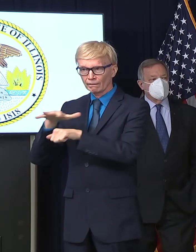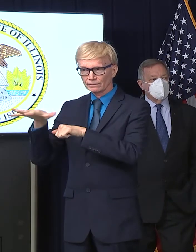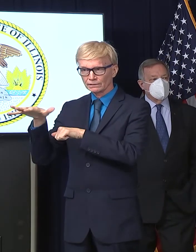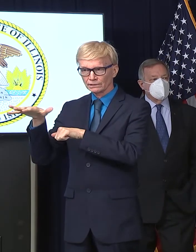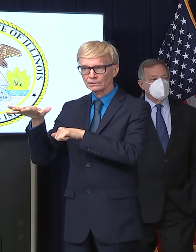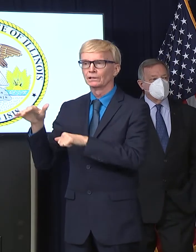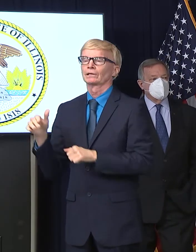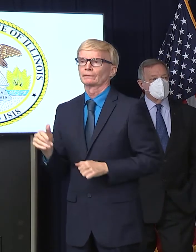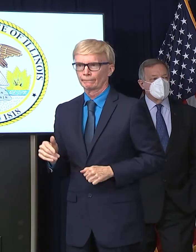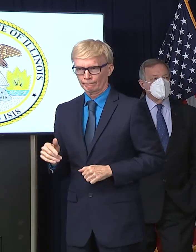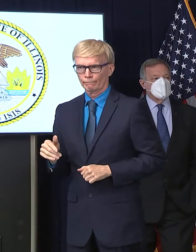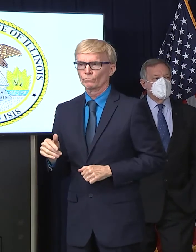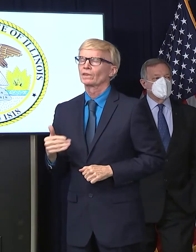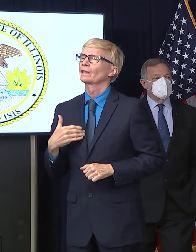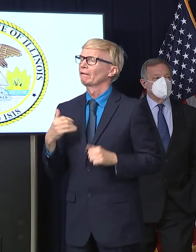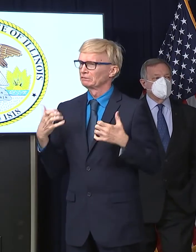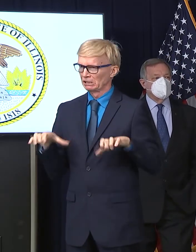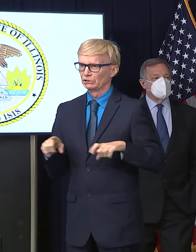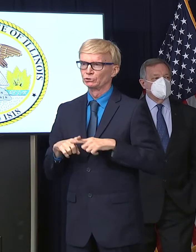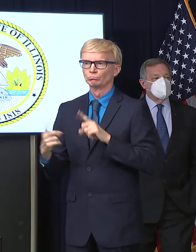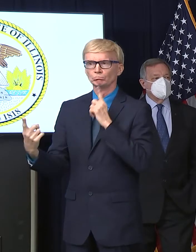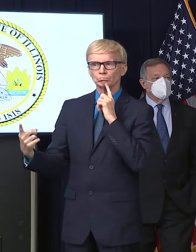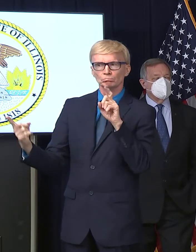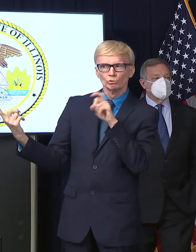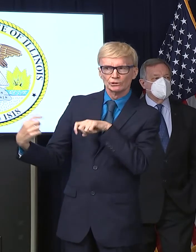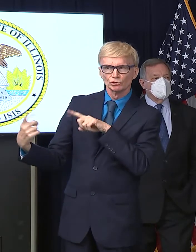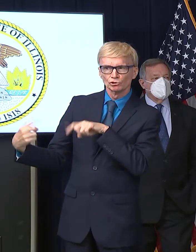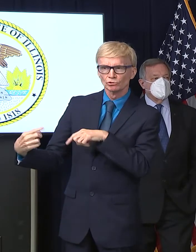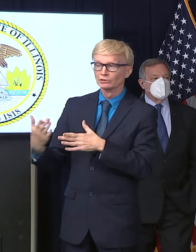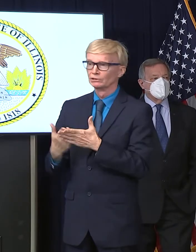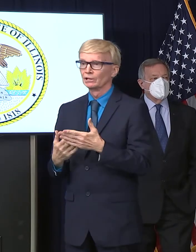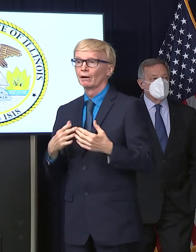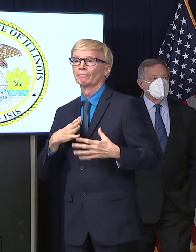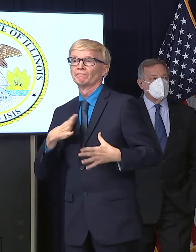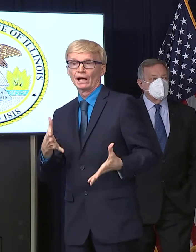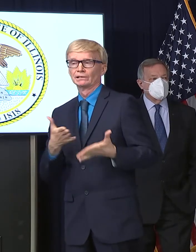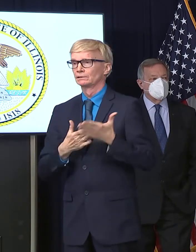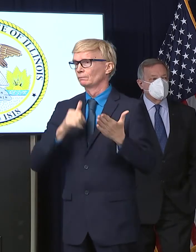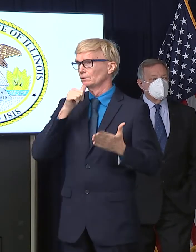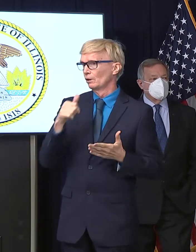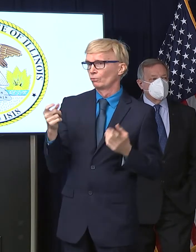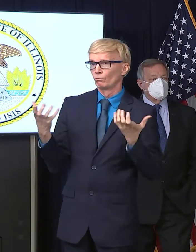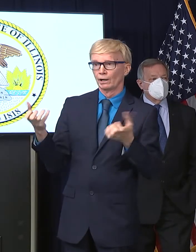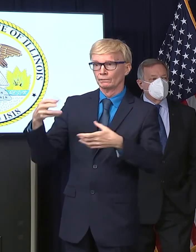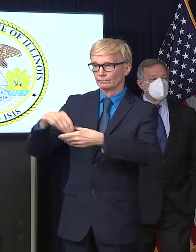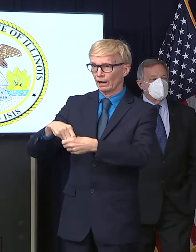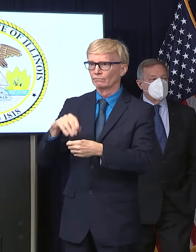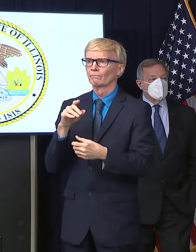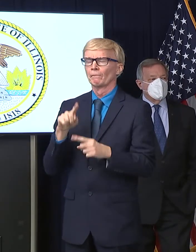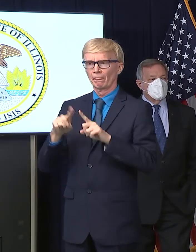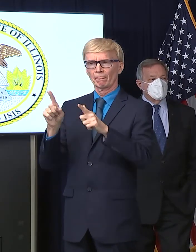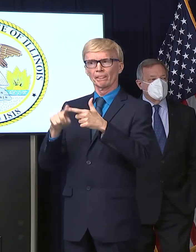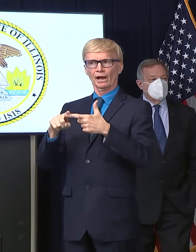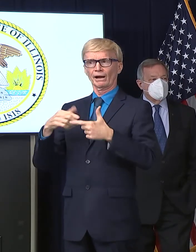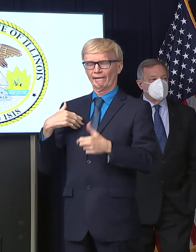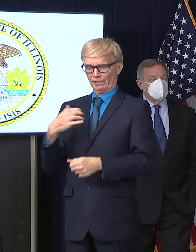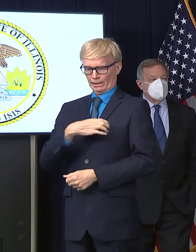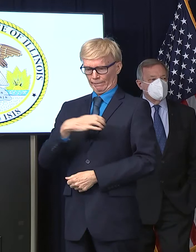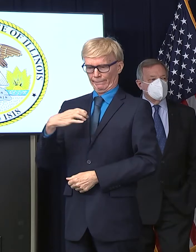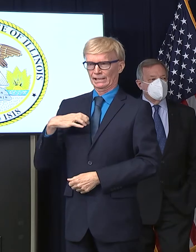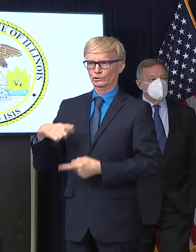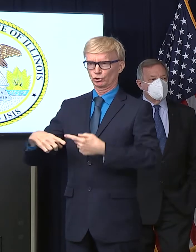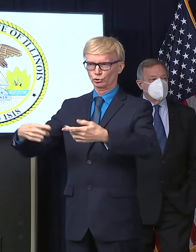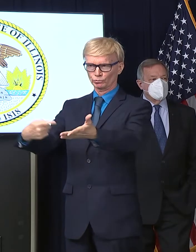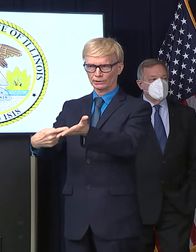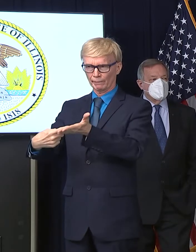of opportunity to answer questions. Some people take advantage of that, some people don't. Then it goes to committee where it's debated. They have an opportunity to